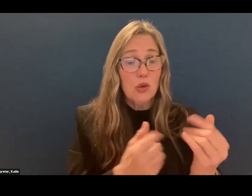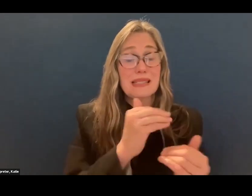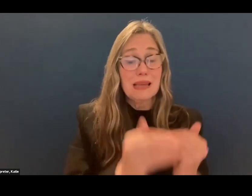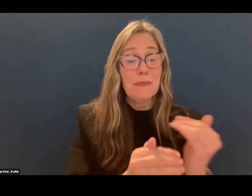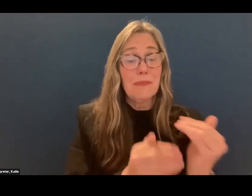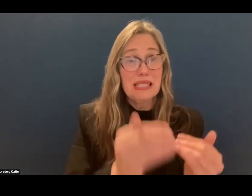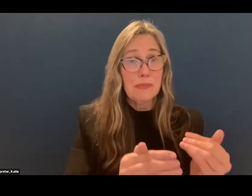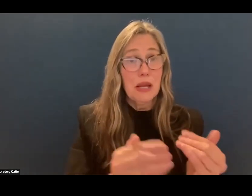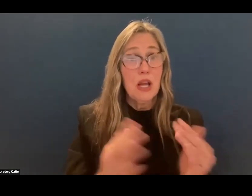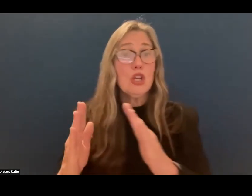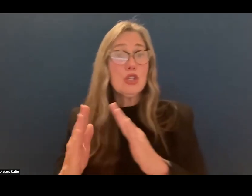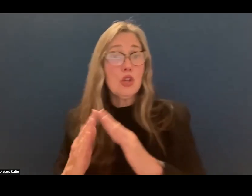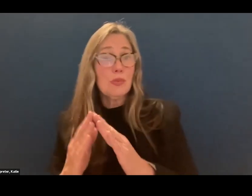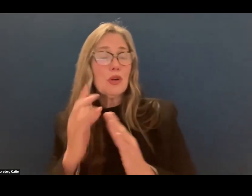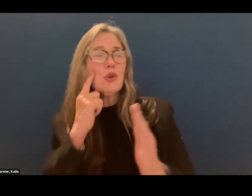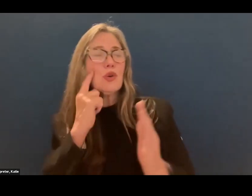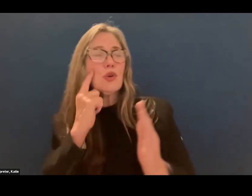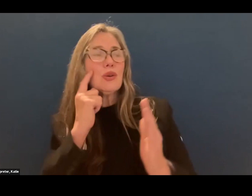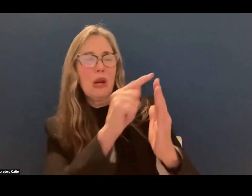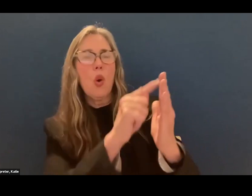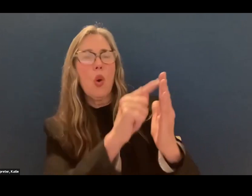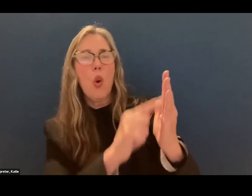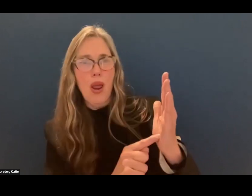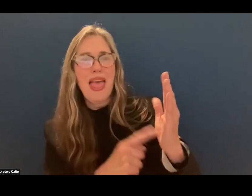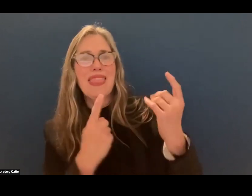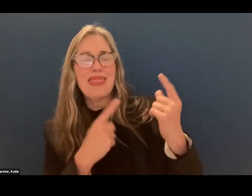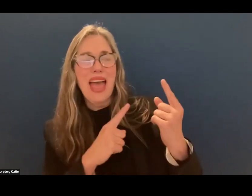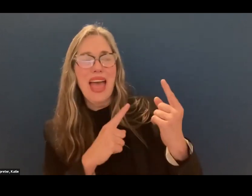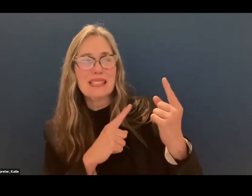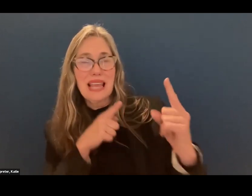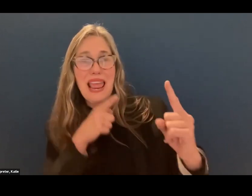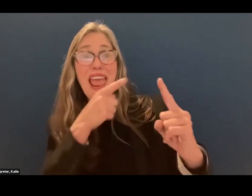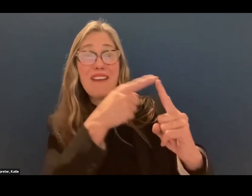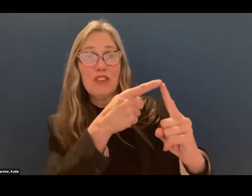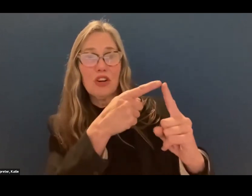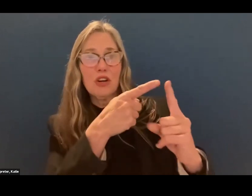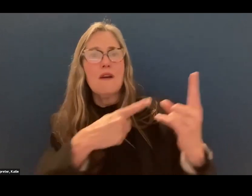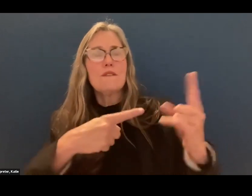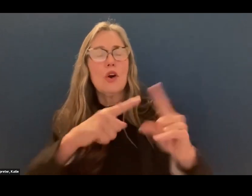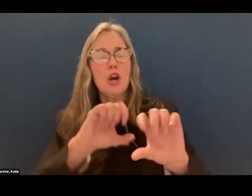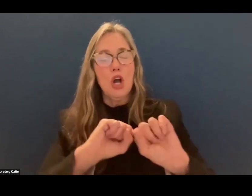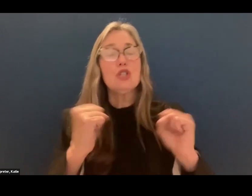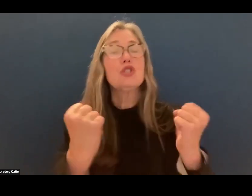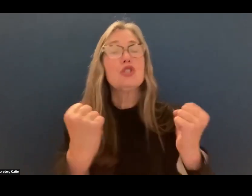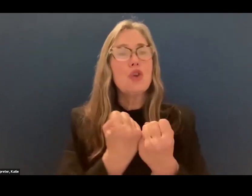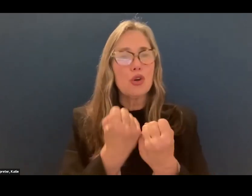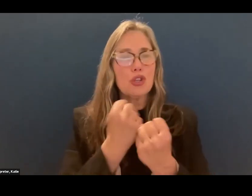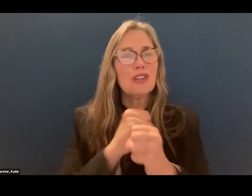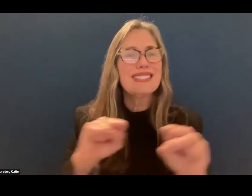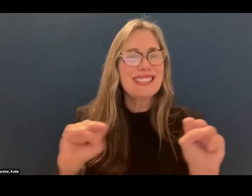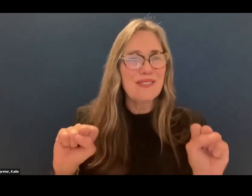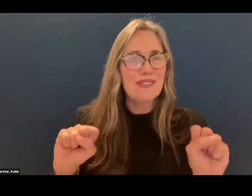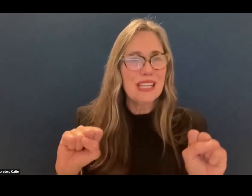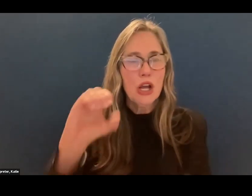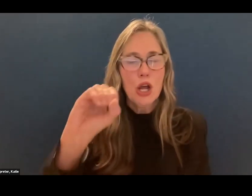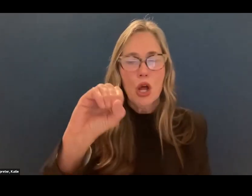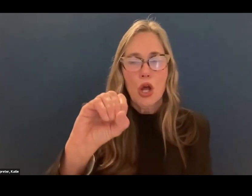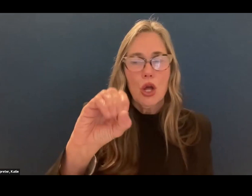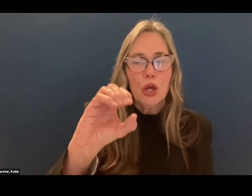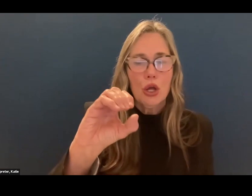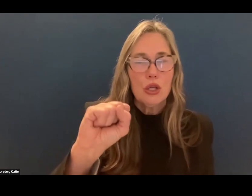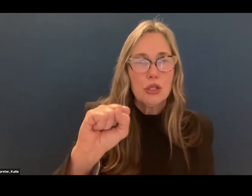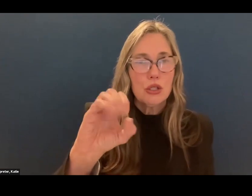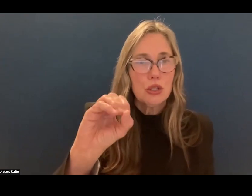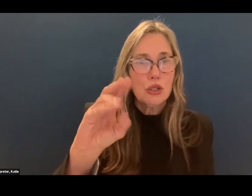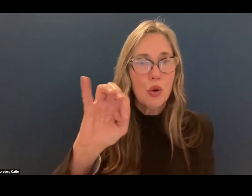in our community, would be able to see that it's a targeted effort for that social safety. That's that piece that we're talking about tonight. And